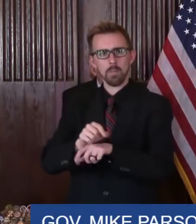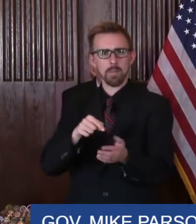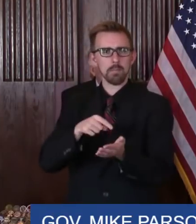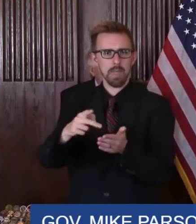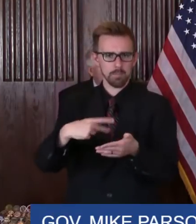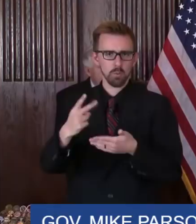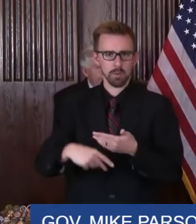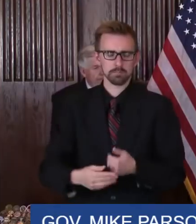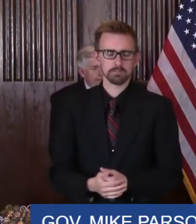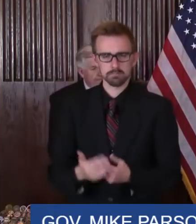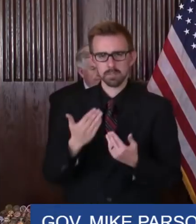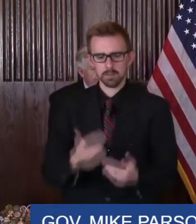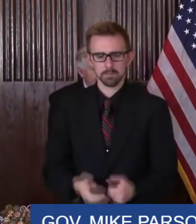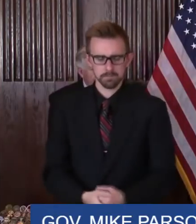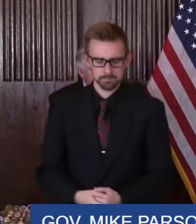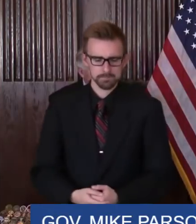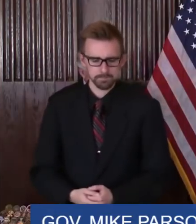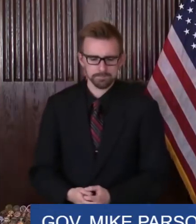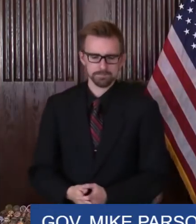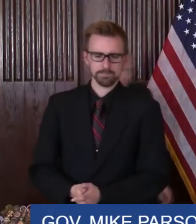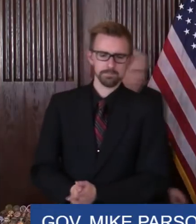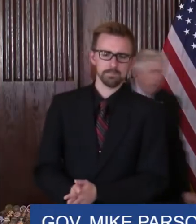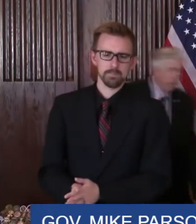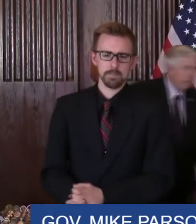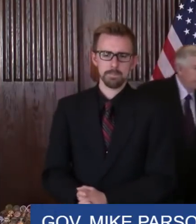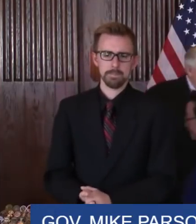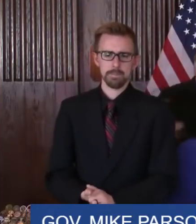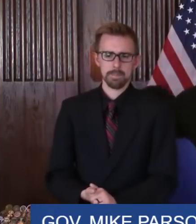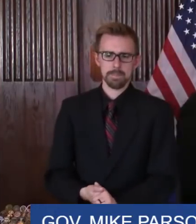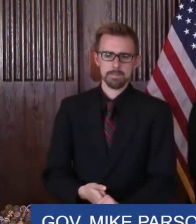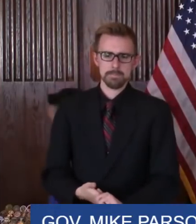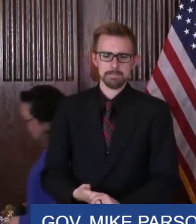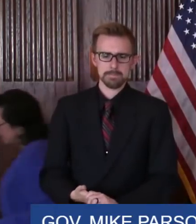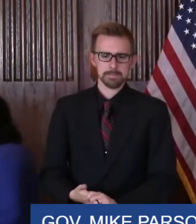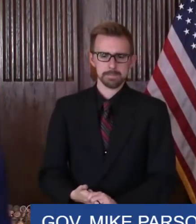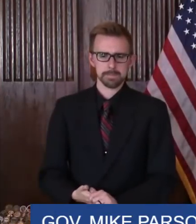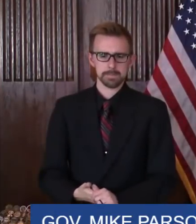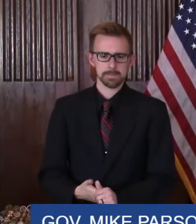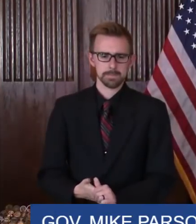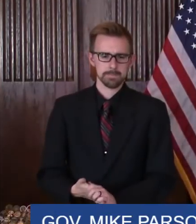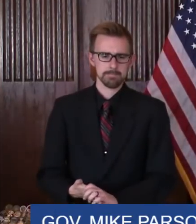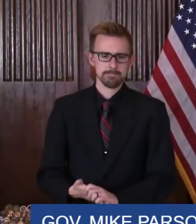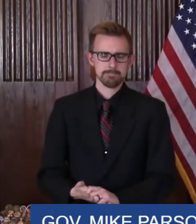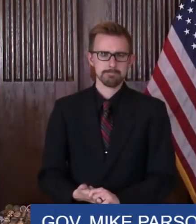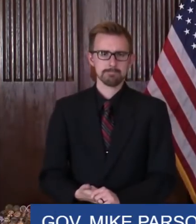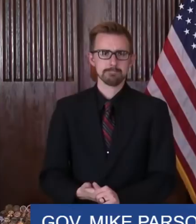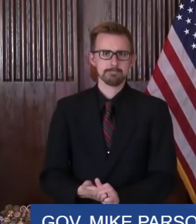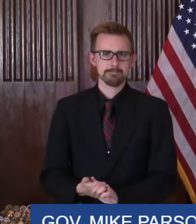programs. Thank you.